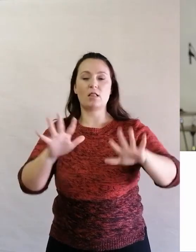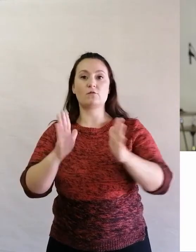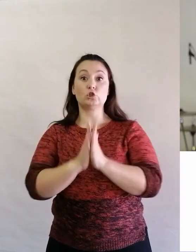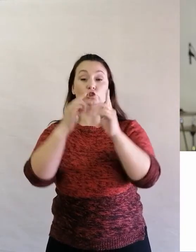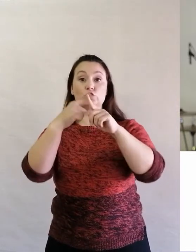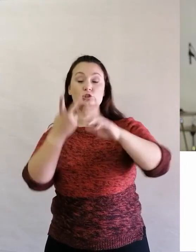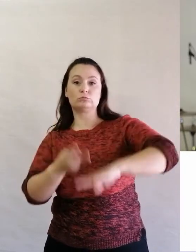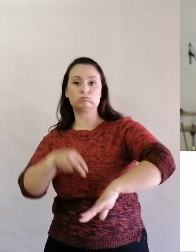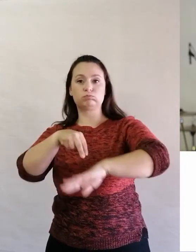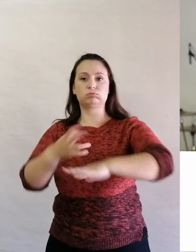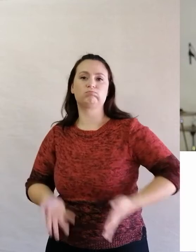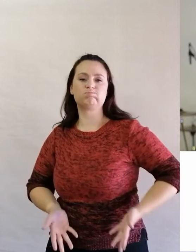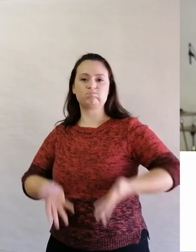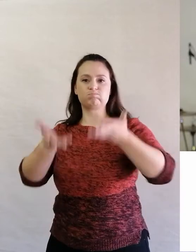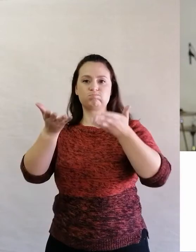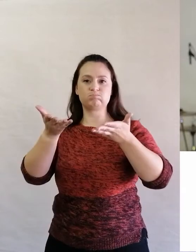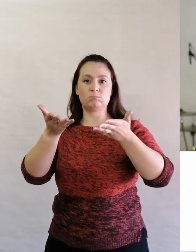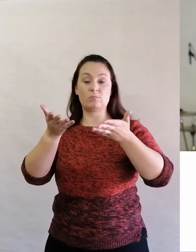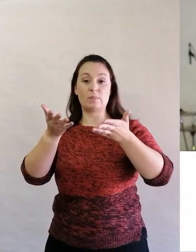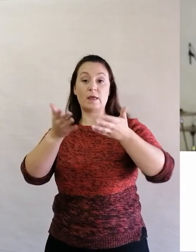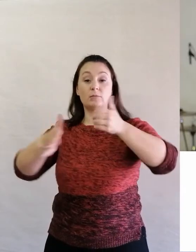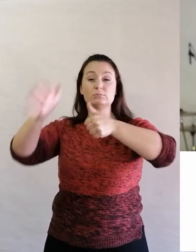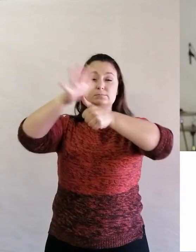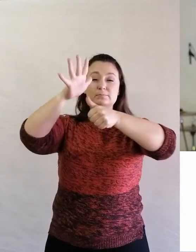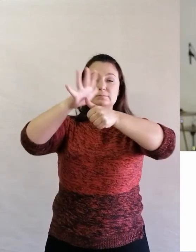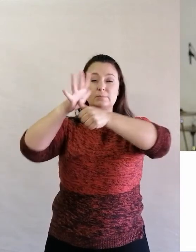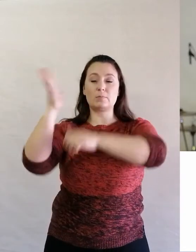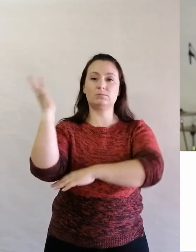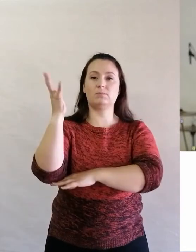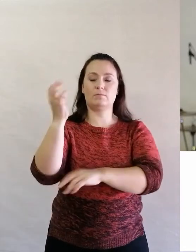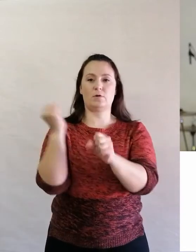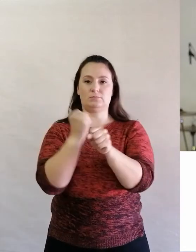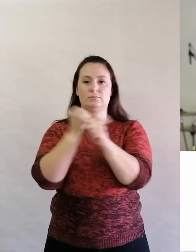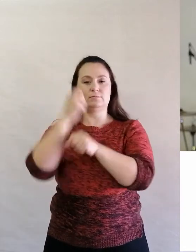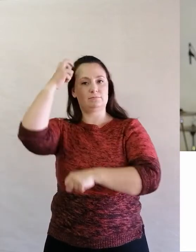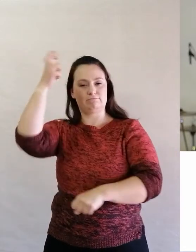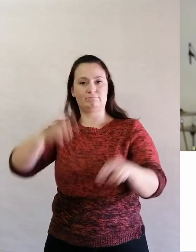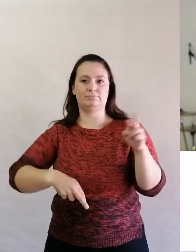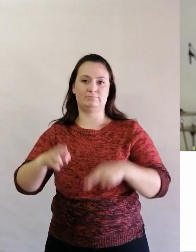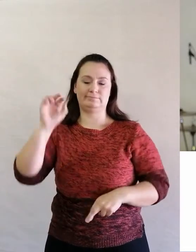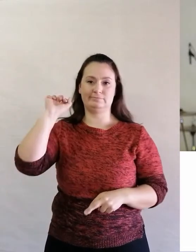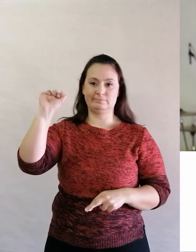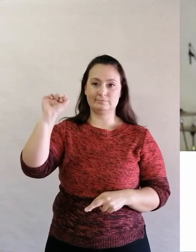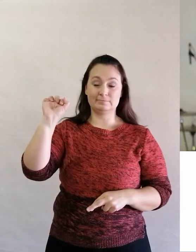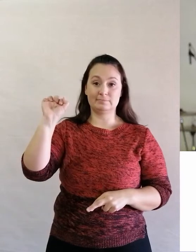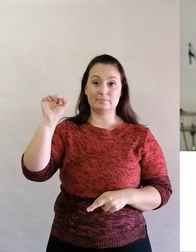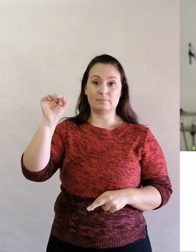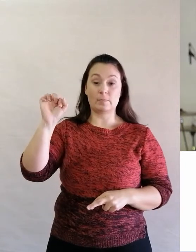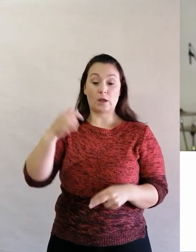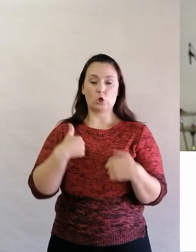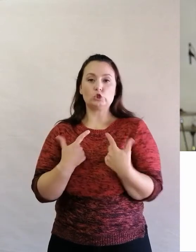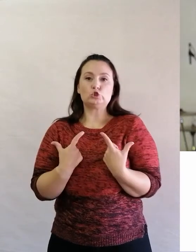with its primary message being this gospel of the kingdom. And to understand that I'm not going to do this at